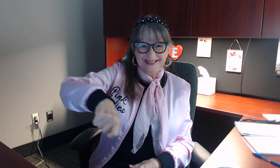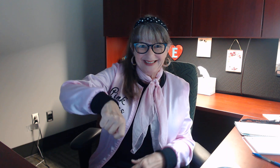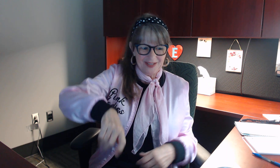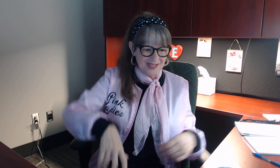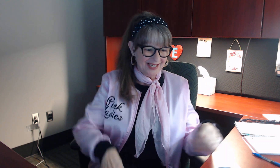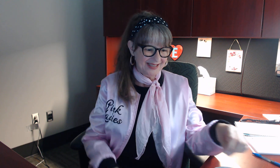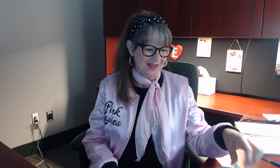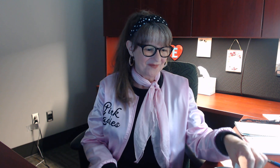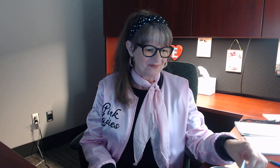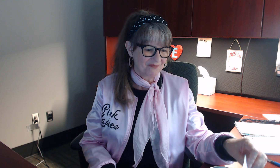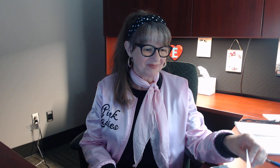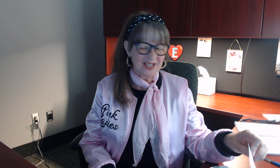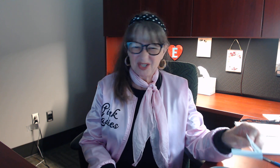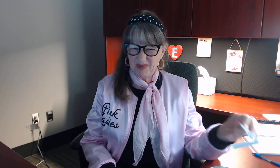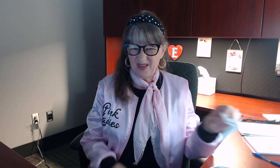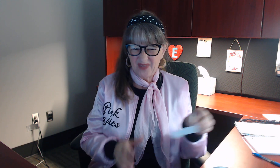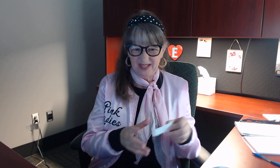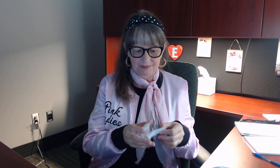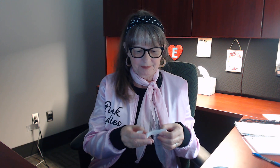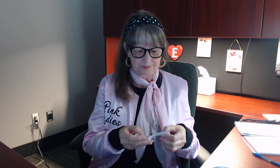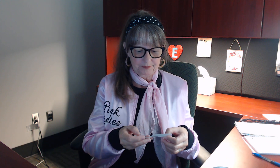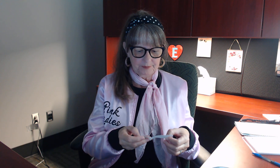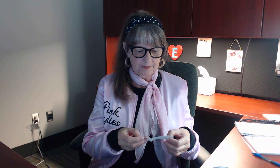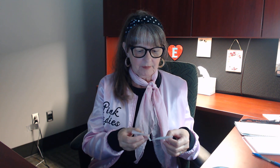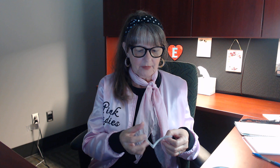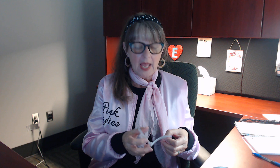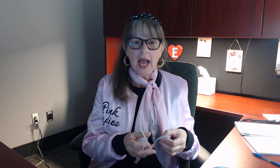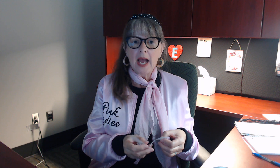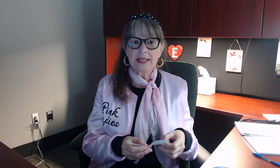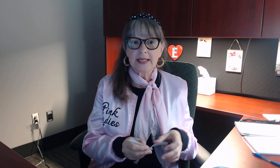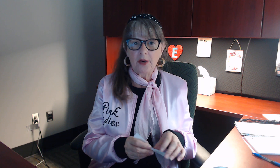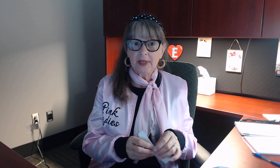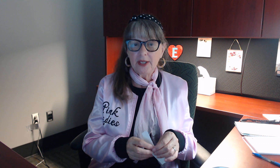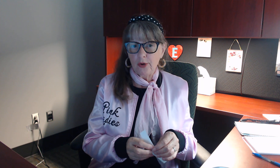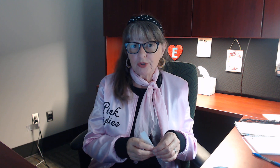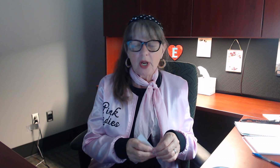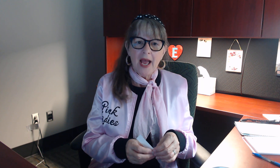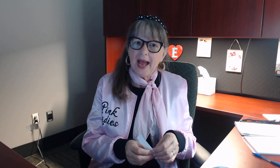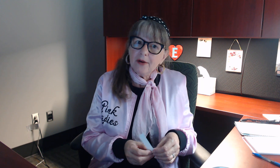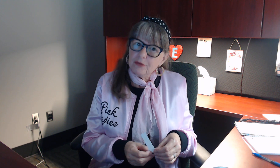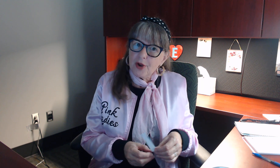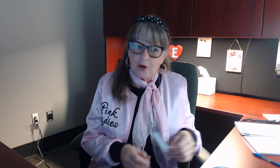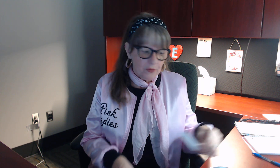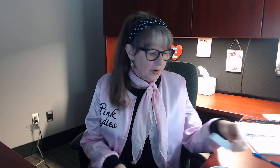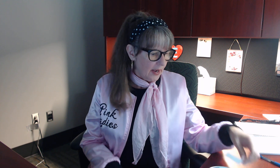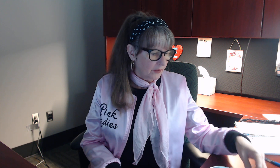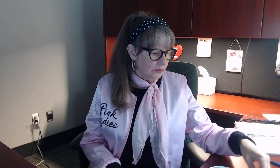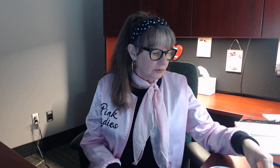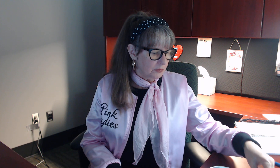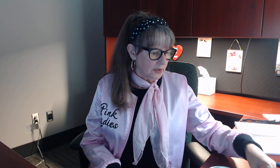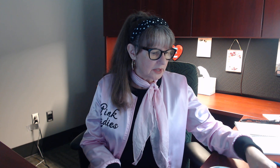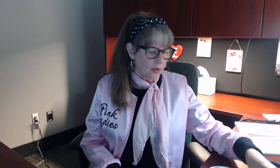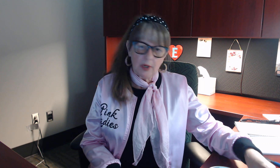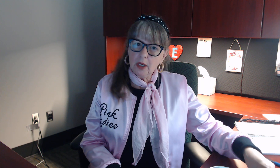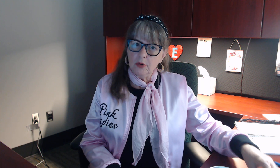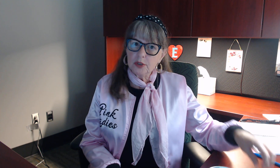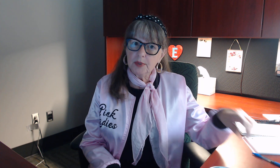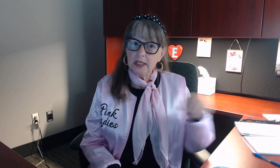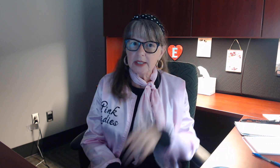something like that. And just make it fun. A scary ghost. I don't know how you do a scary ghost, but let's do